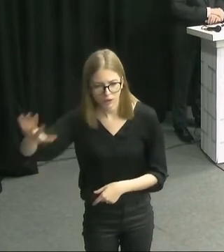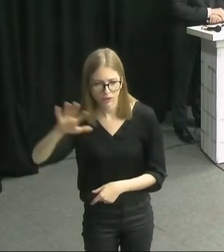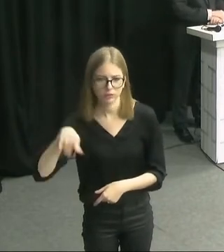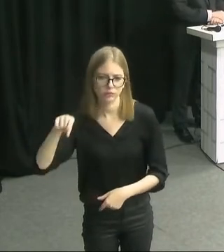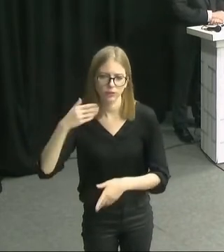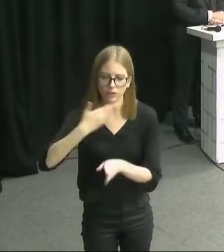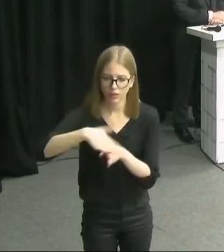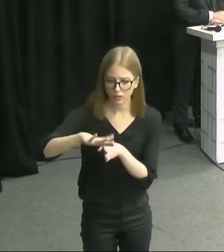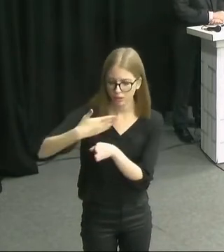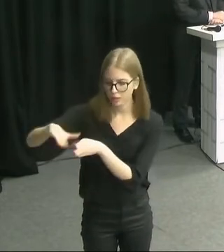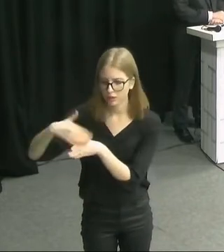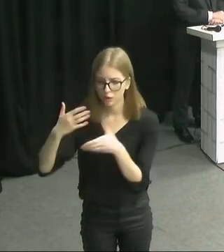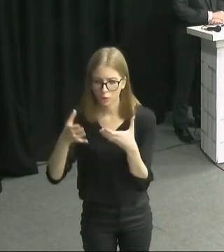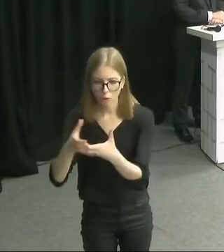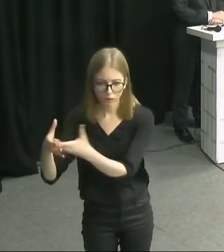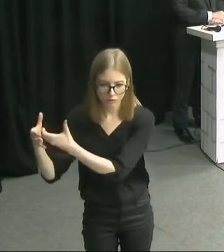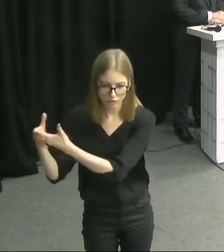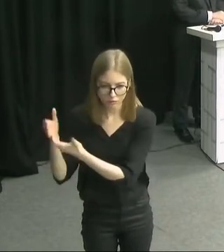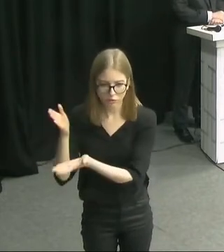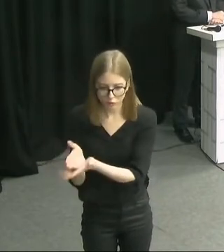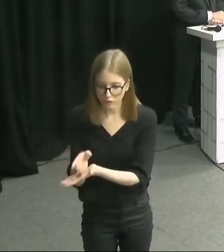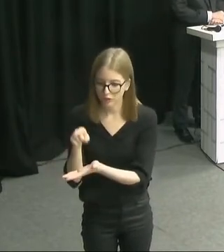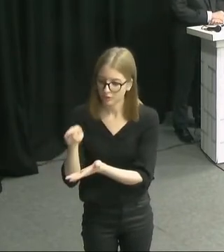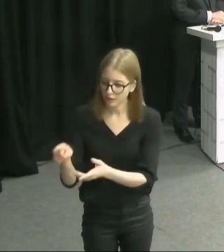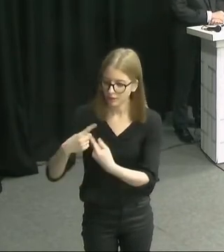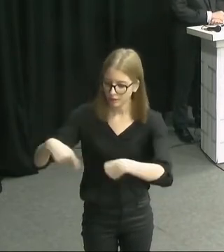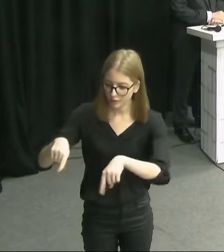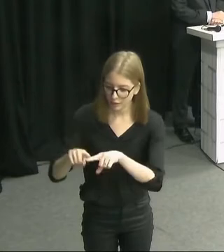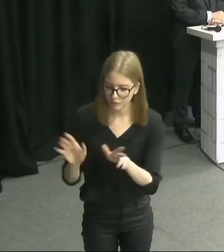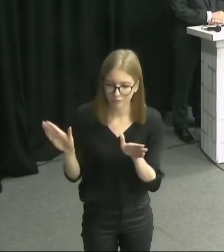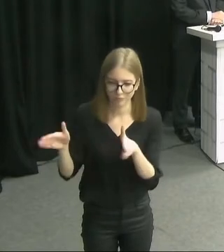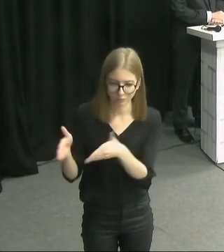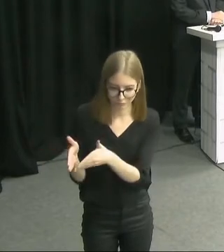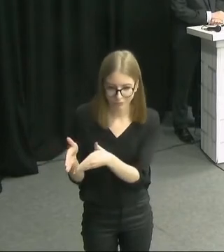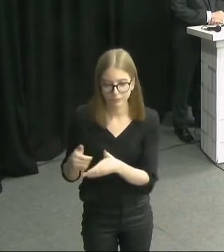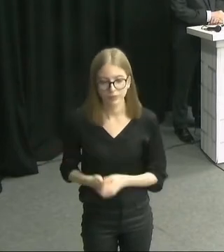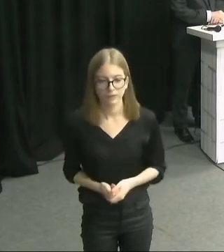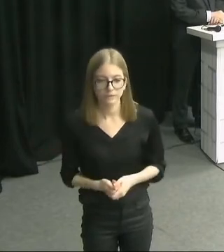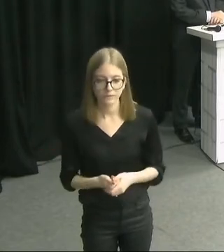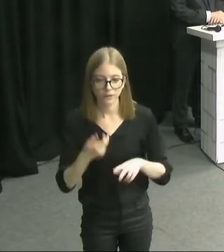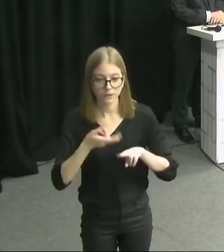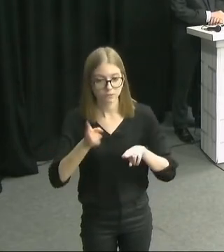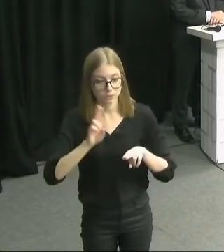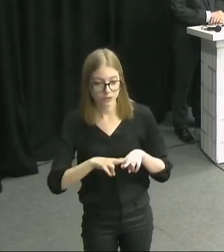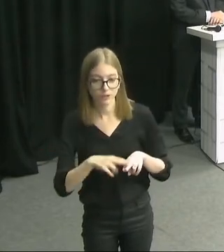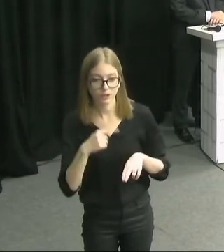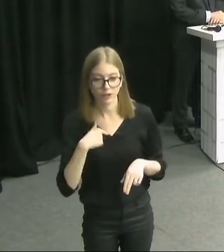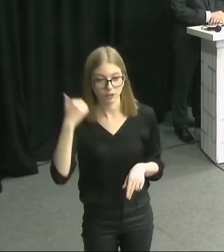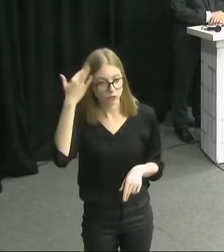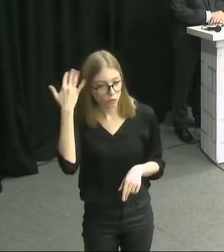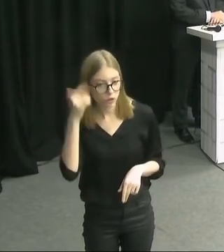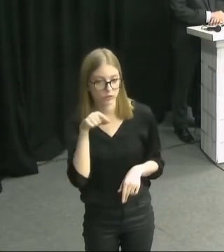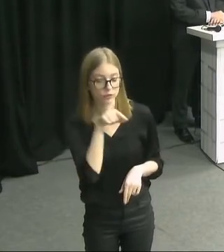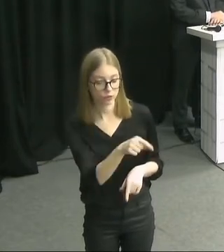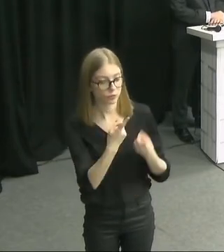different institutes and organizations that are narrowing down their scopes too much. So our university should